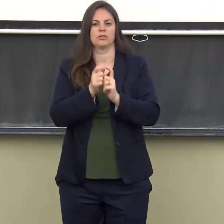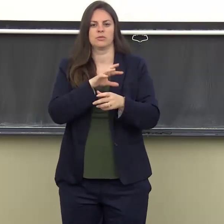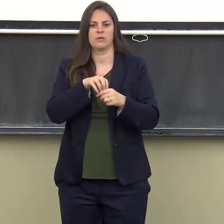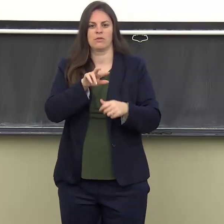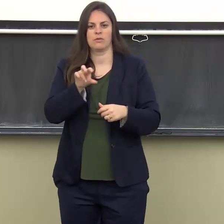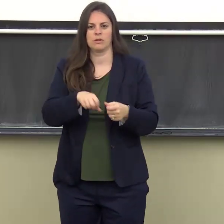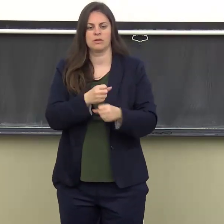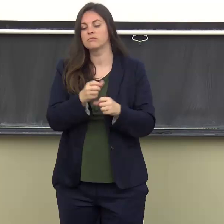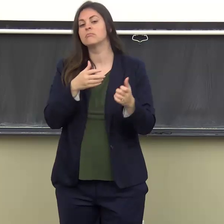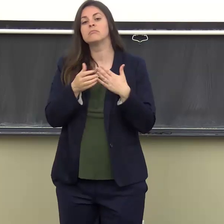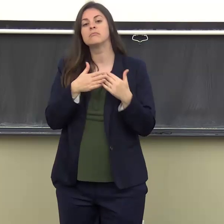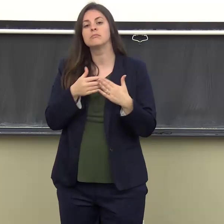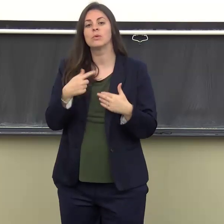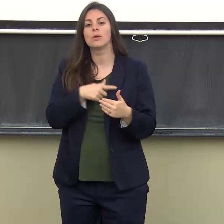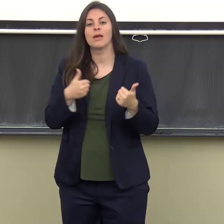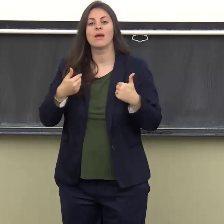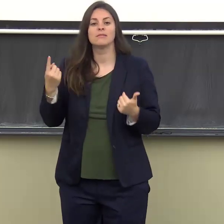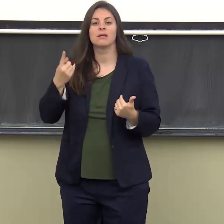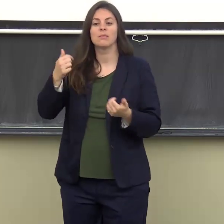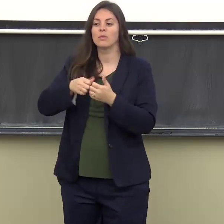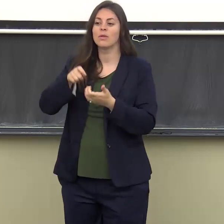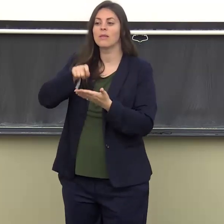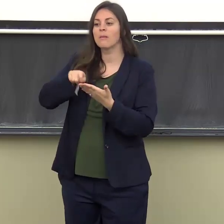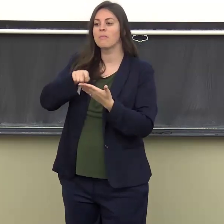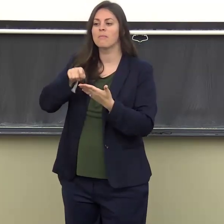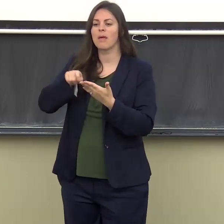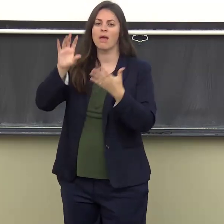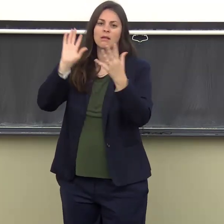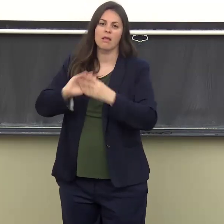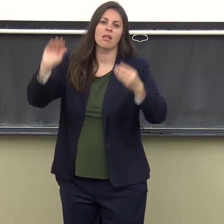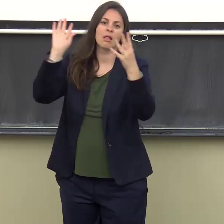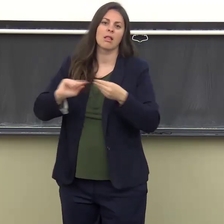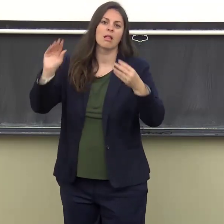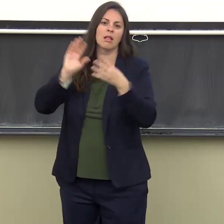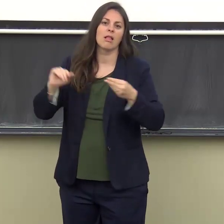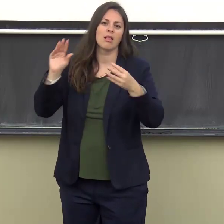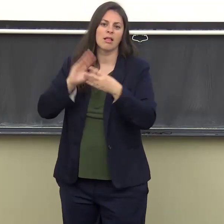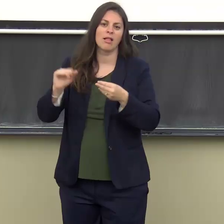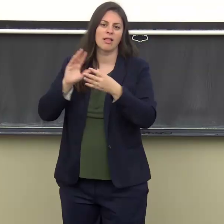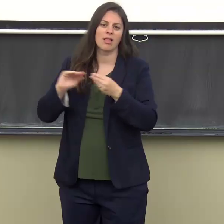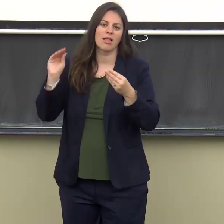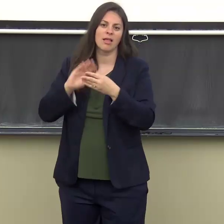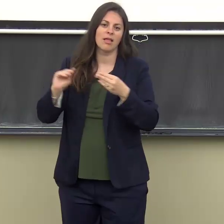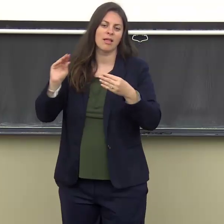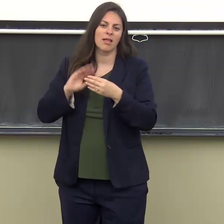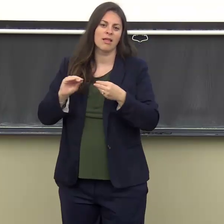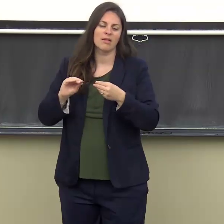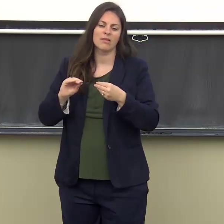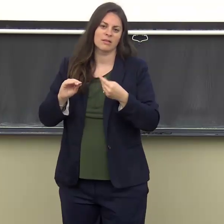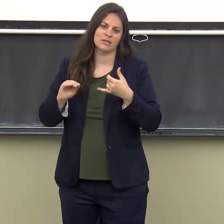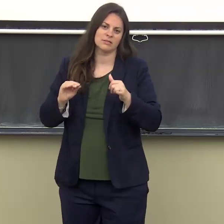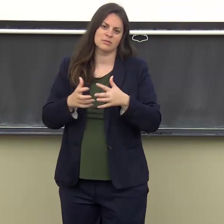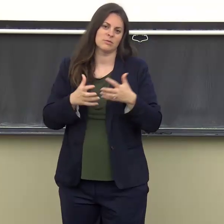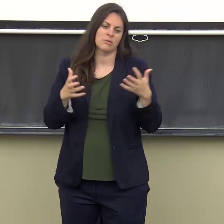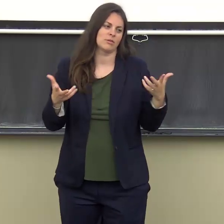someone with a pen making all these sweeping statements, there's still so much that has changed.